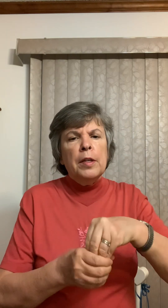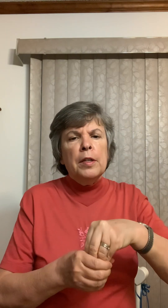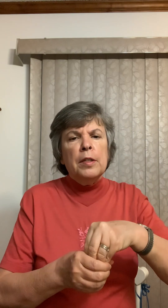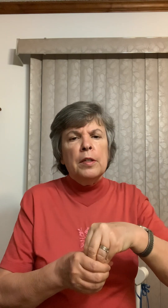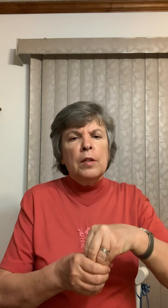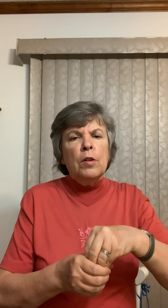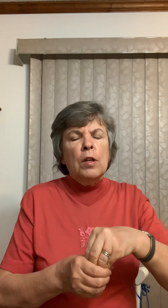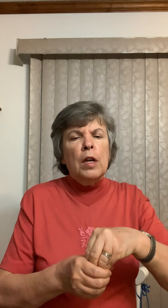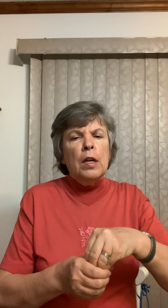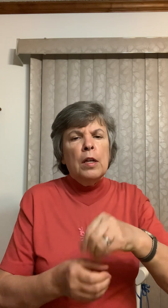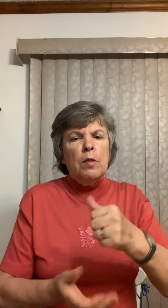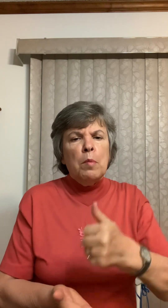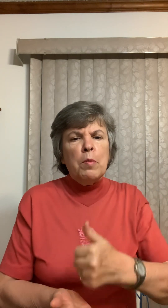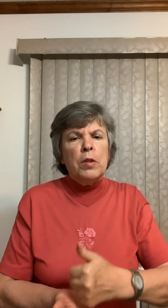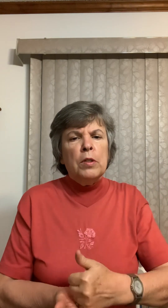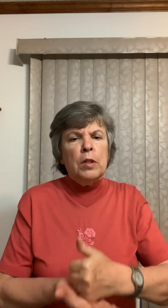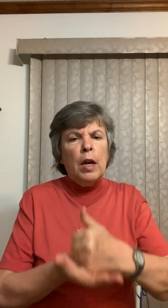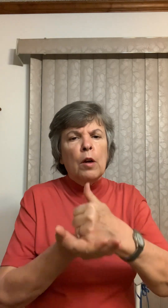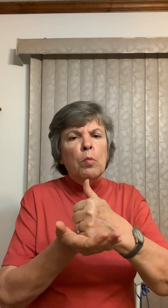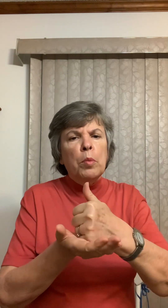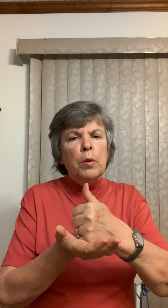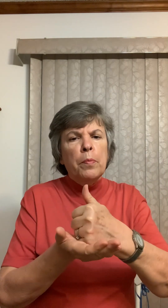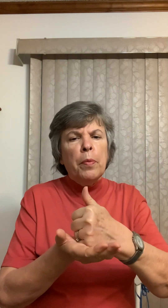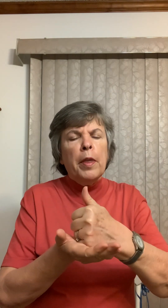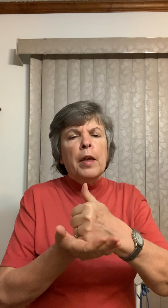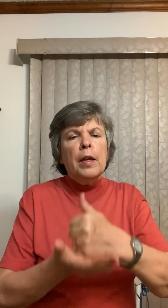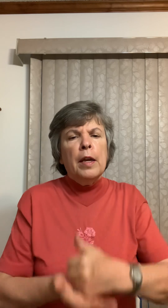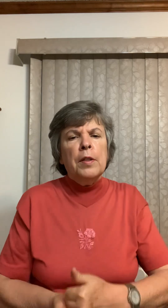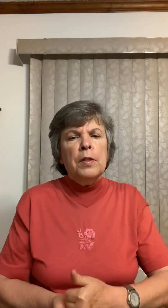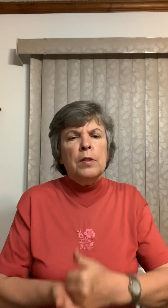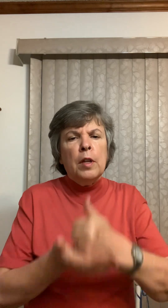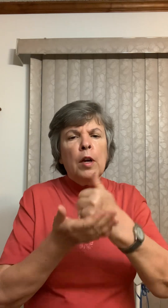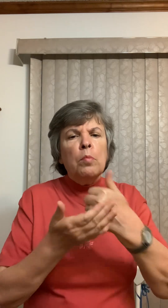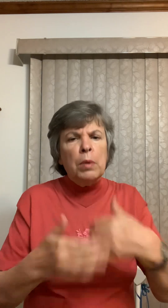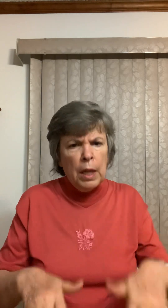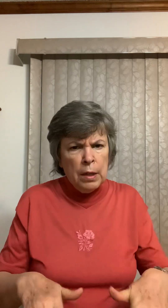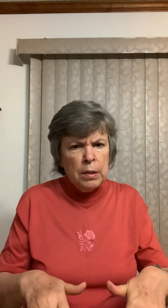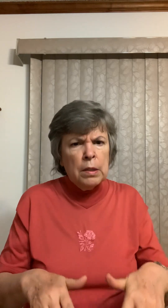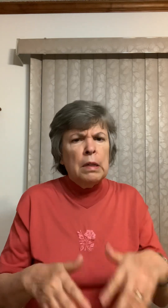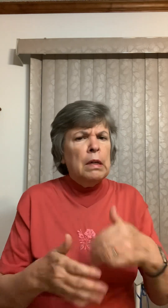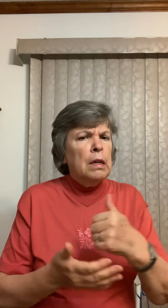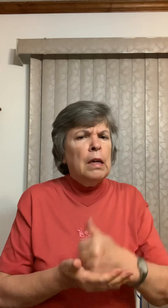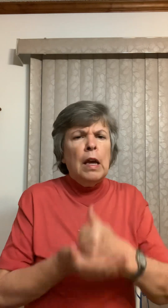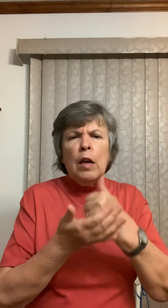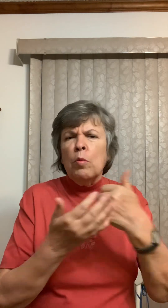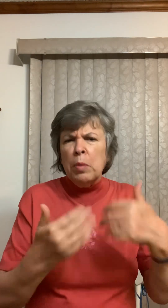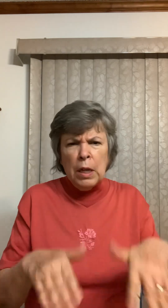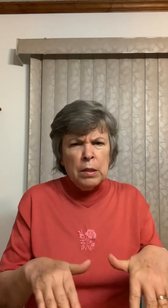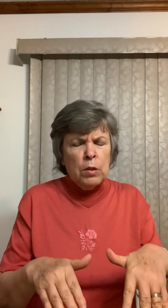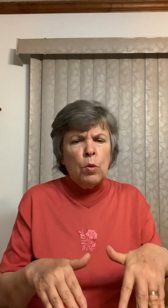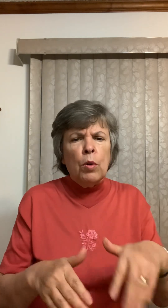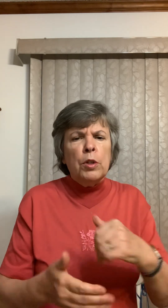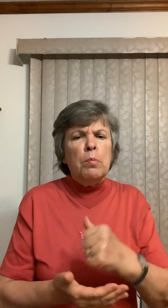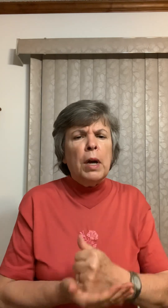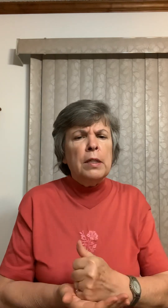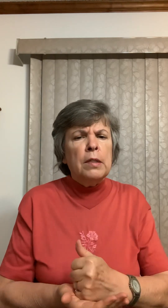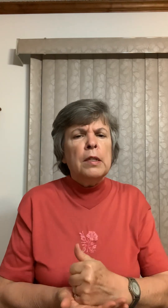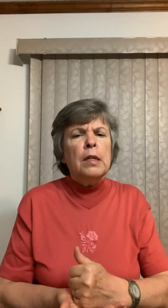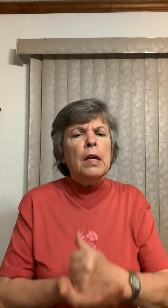in, remember this is help, and this is helpless, or you might see